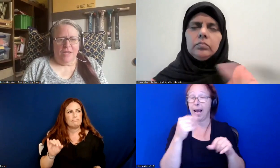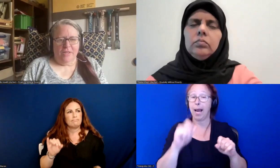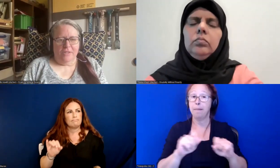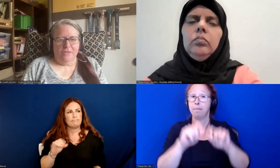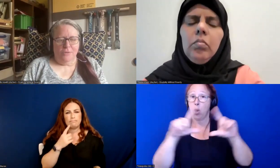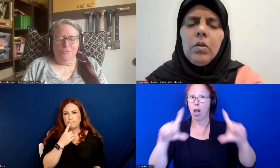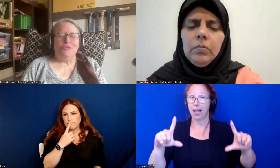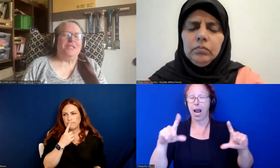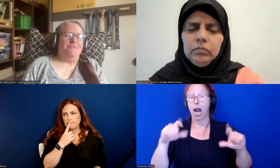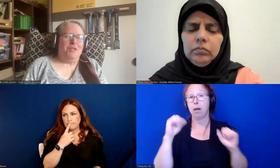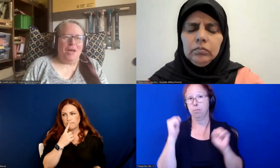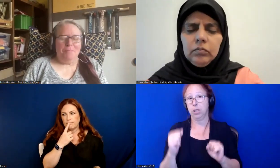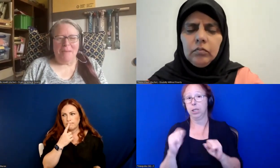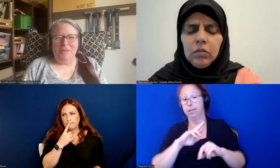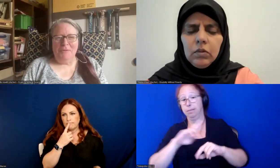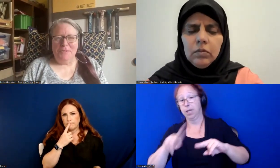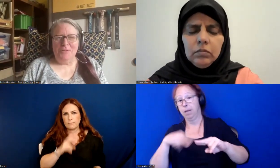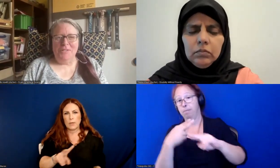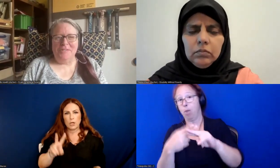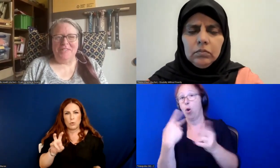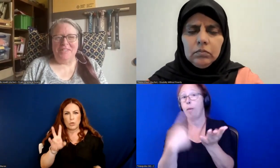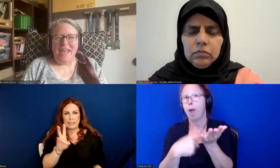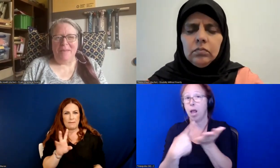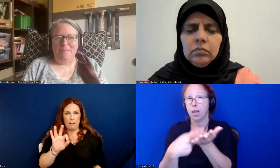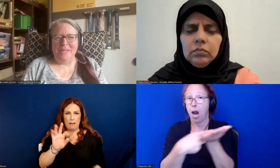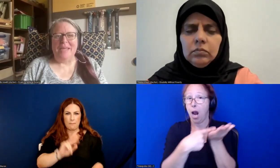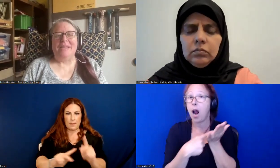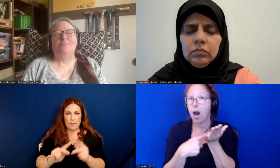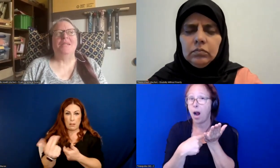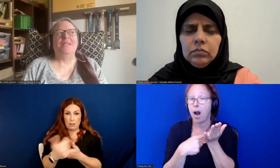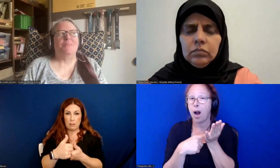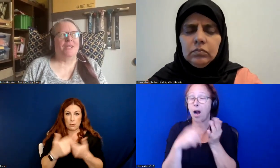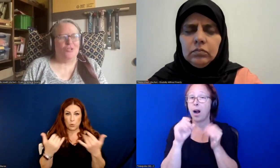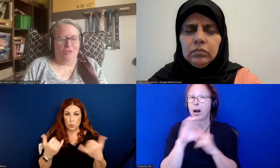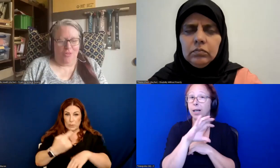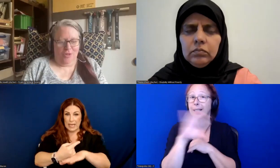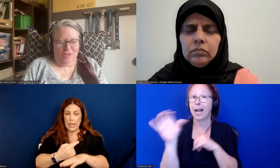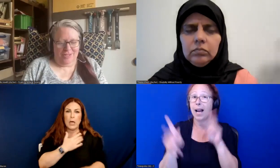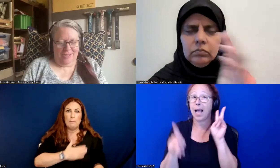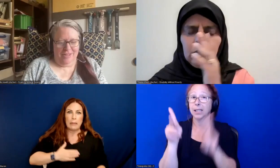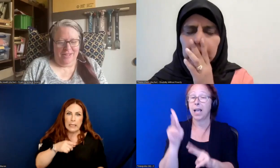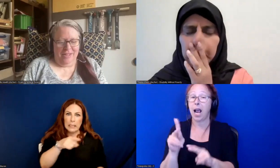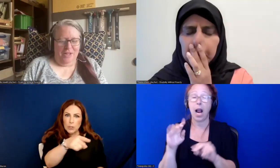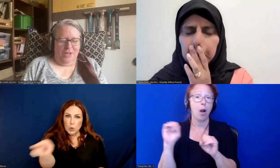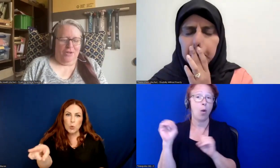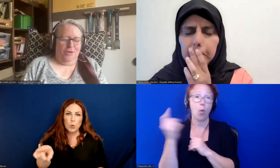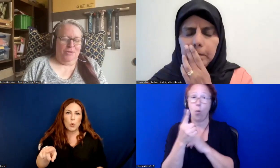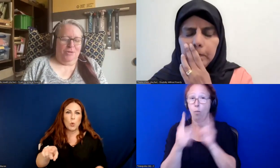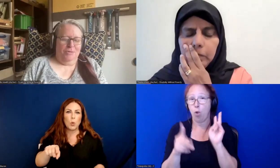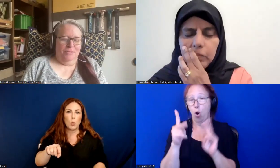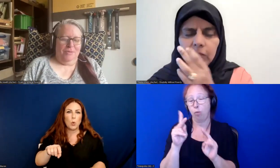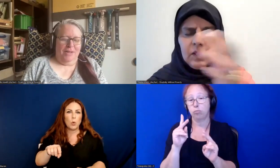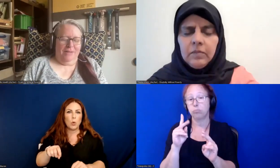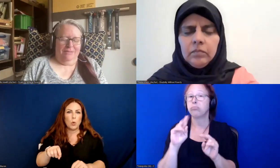guess to the 279 people who are joining us today, please make sure that